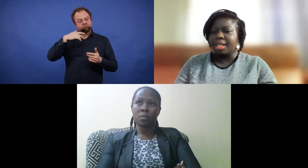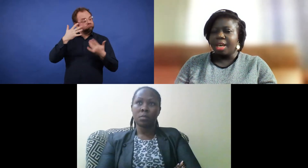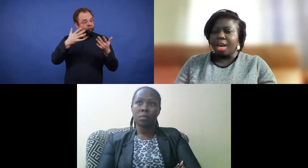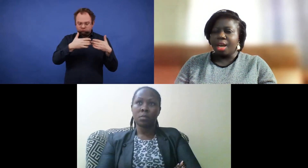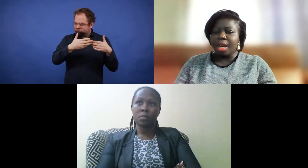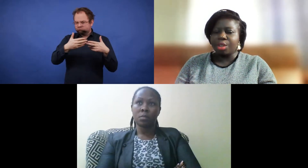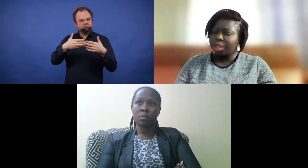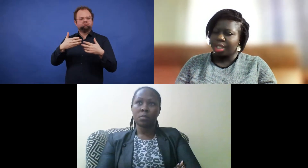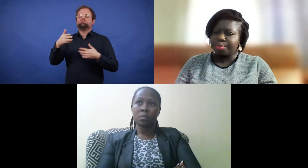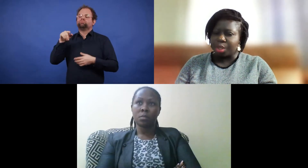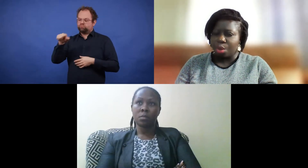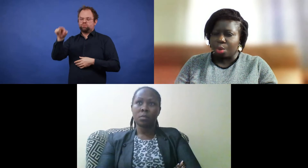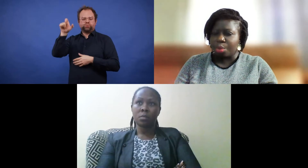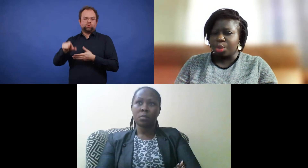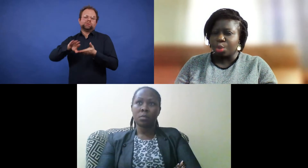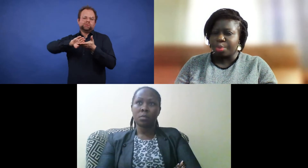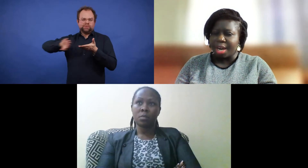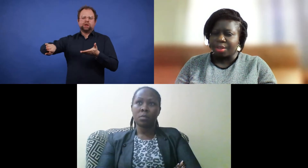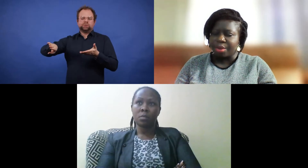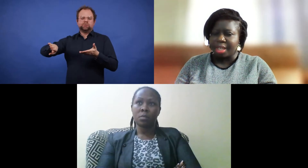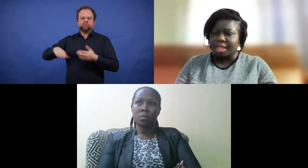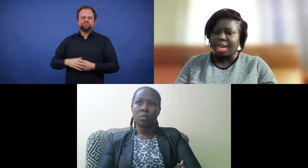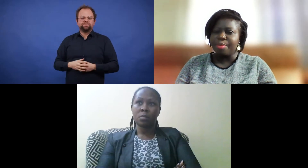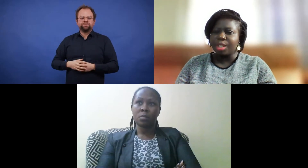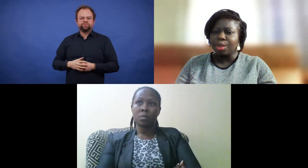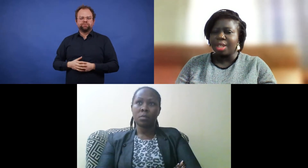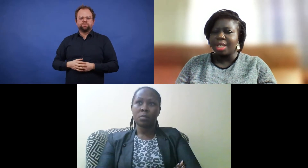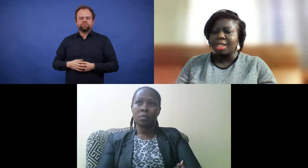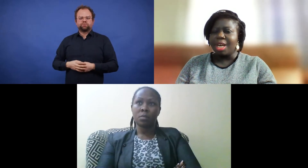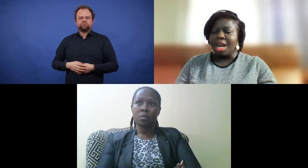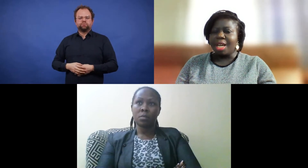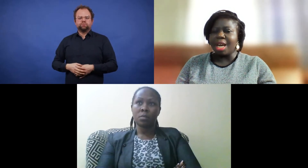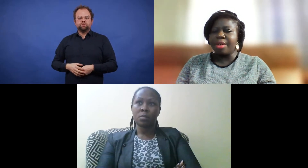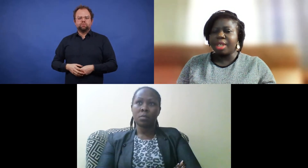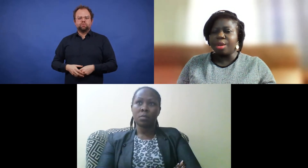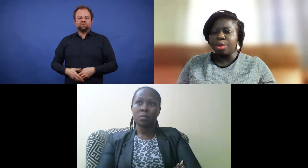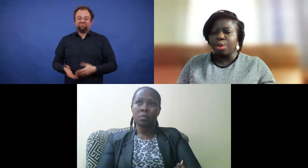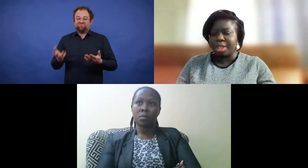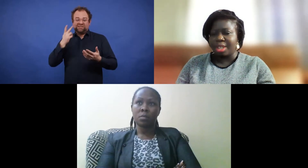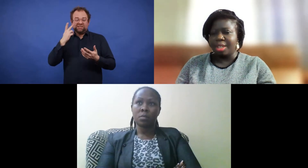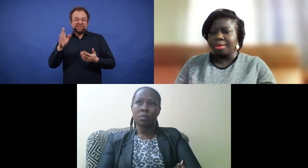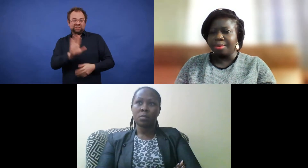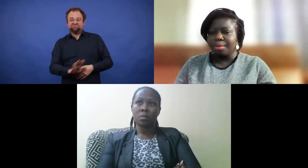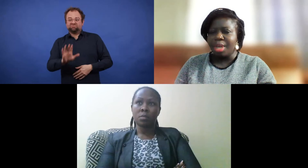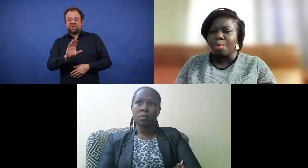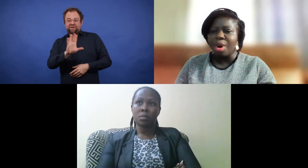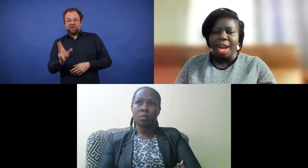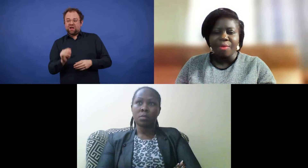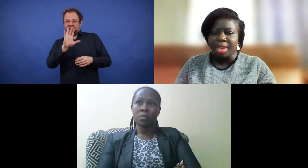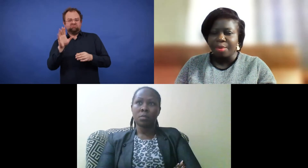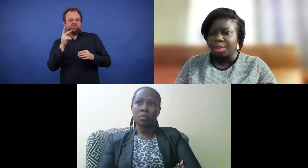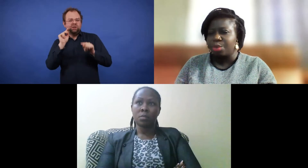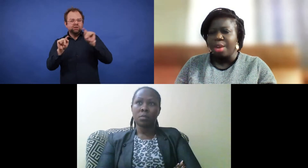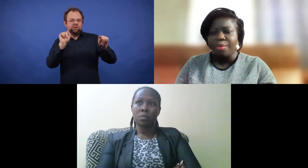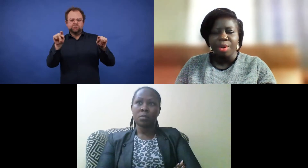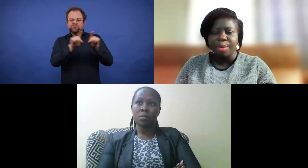this shouldn't be so, should be addressed and make sure that there is inclusion in whatever